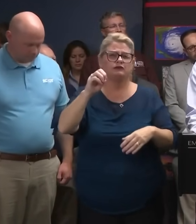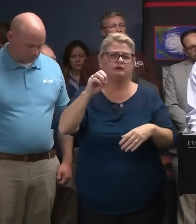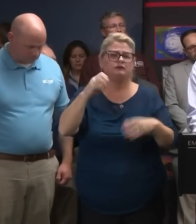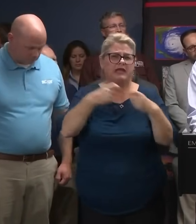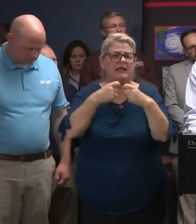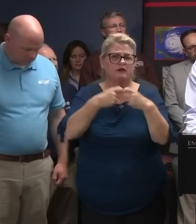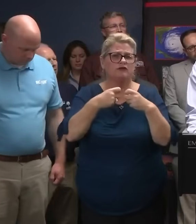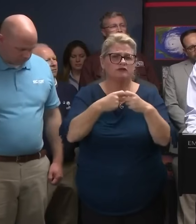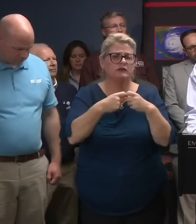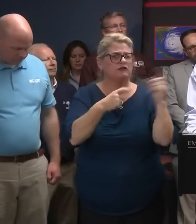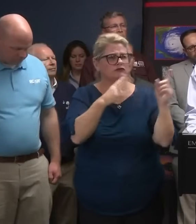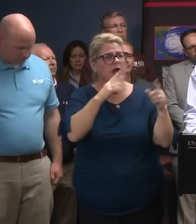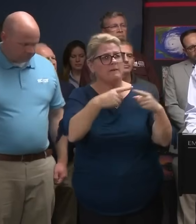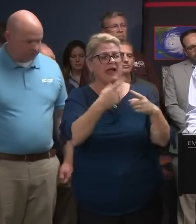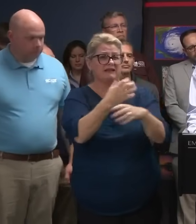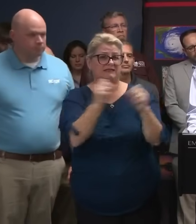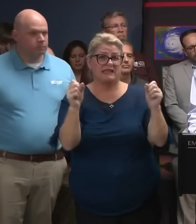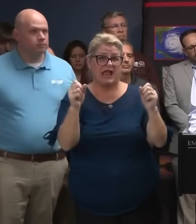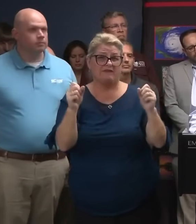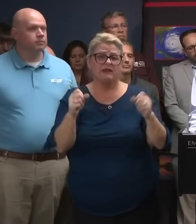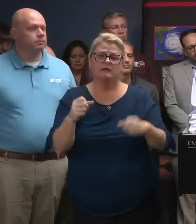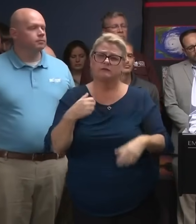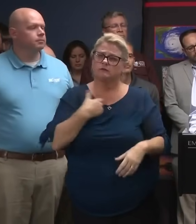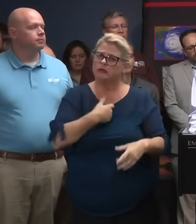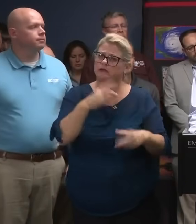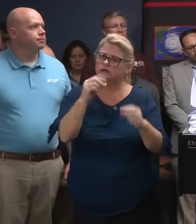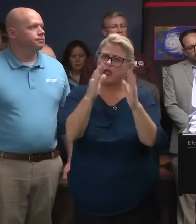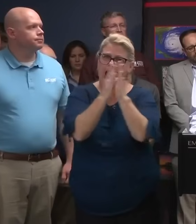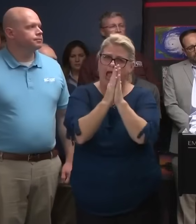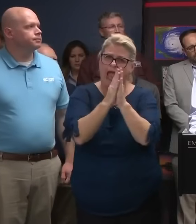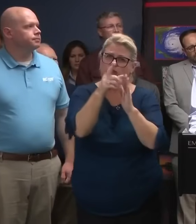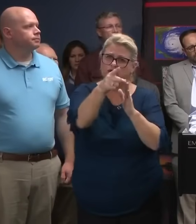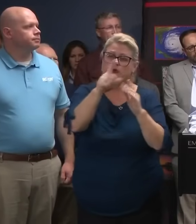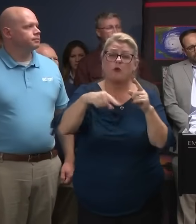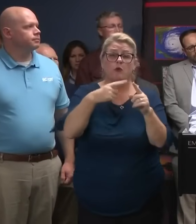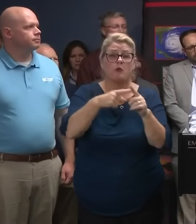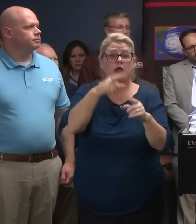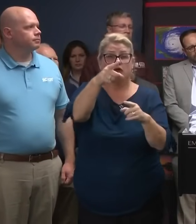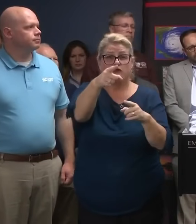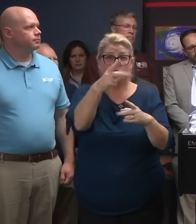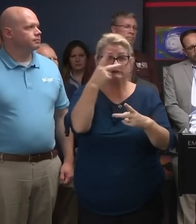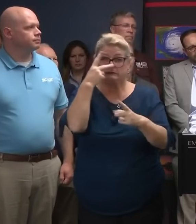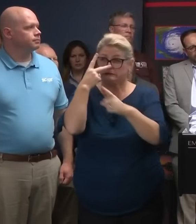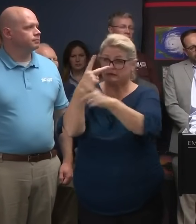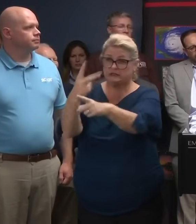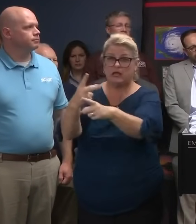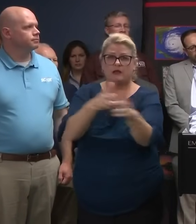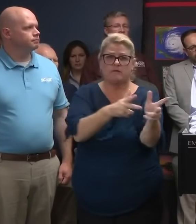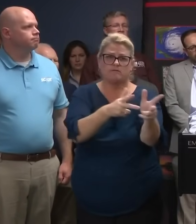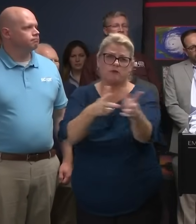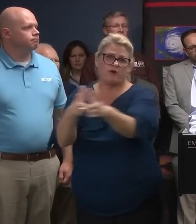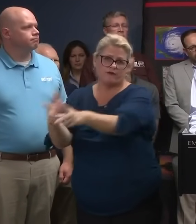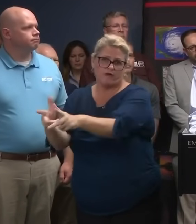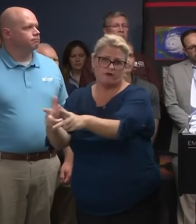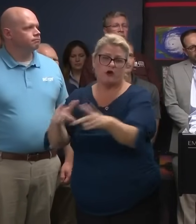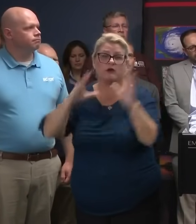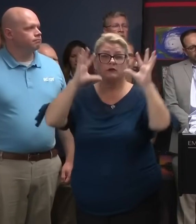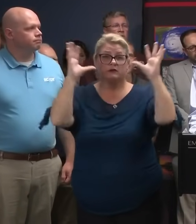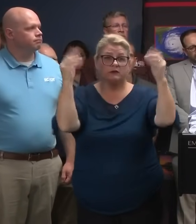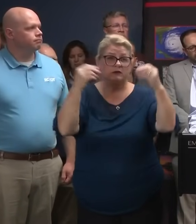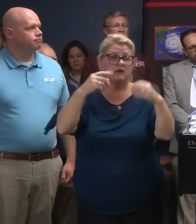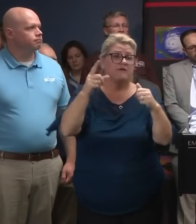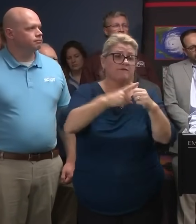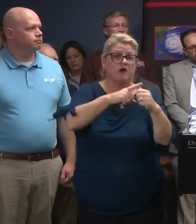safety. We ask that all drivers in the upstate move over, slow down considerably when they see emergency service,